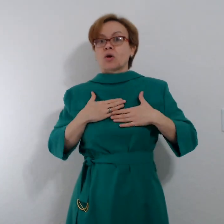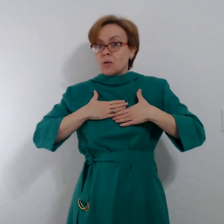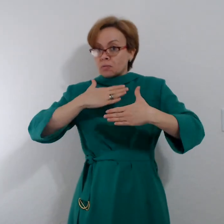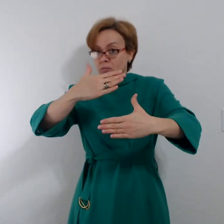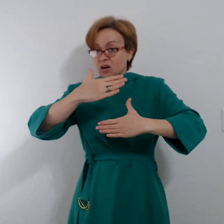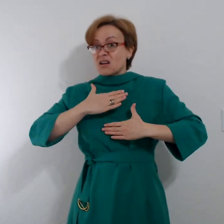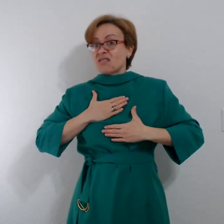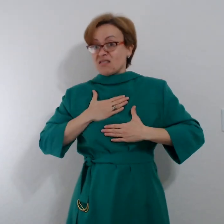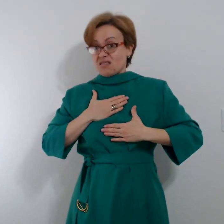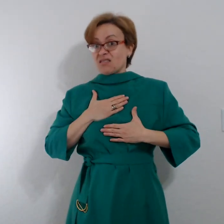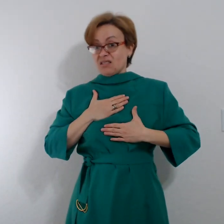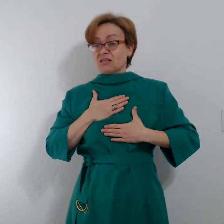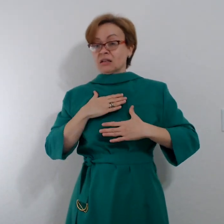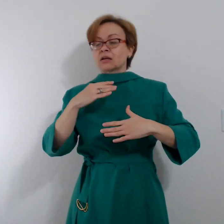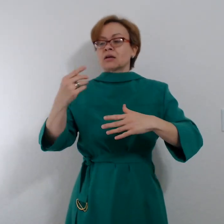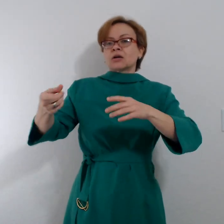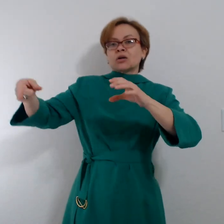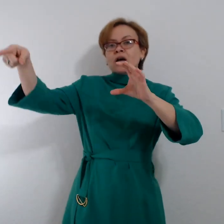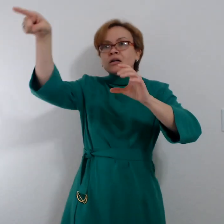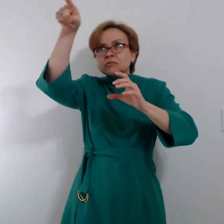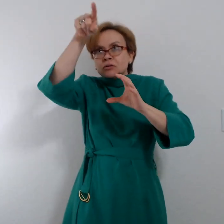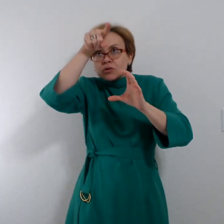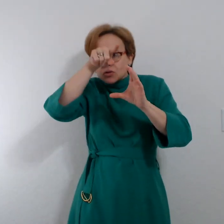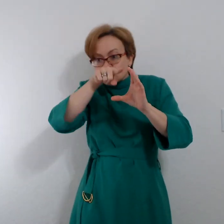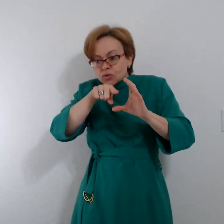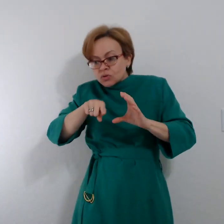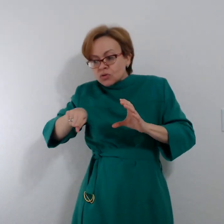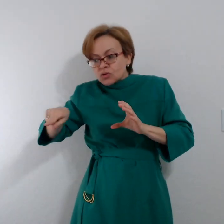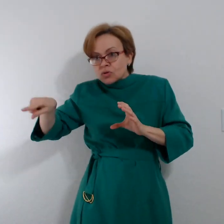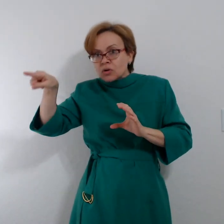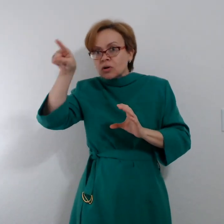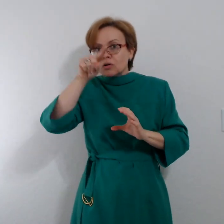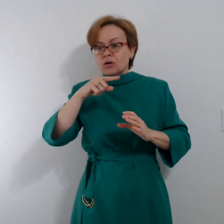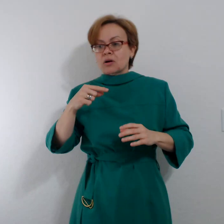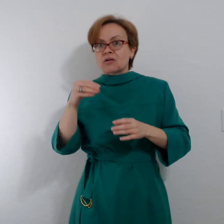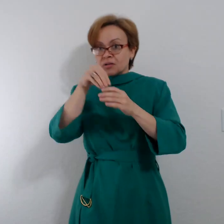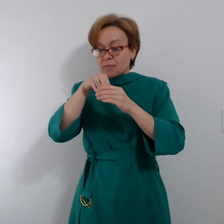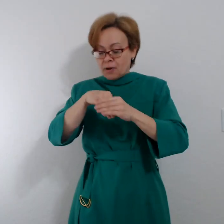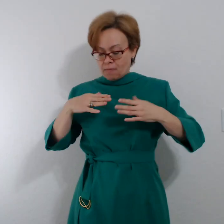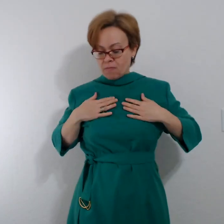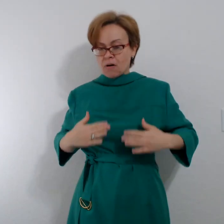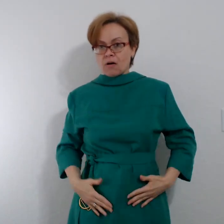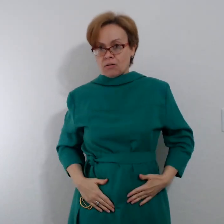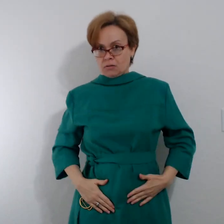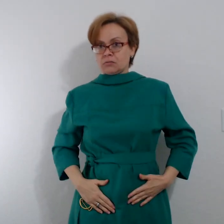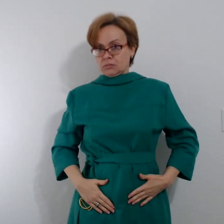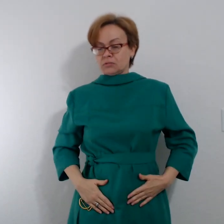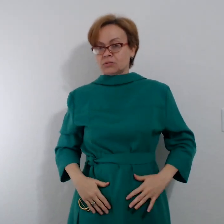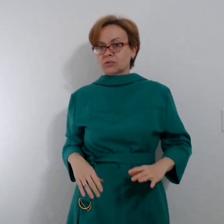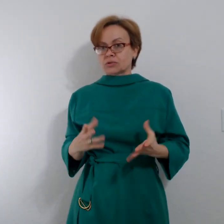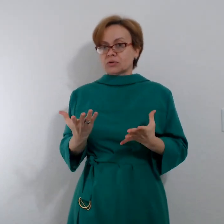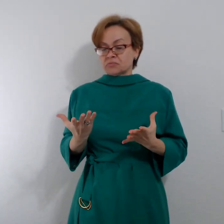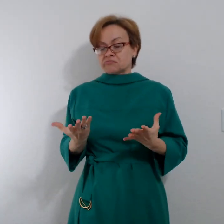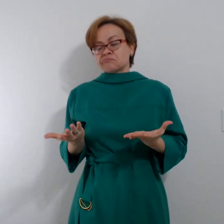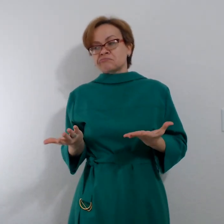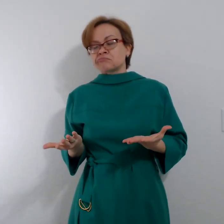This is a little hard to watch, but this is that attempt.